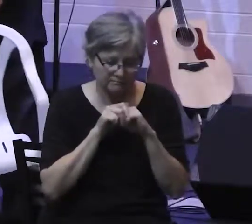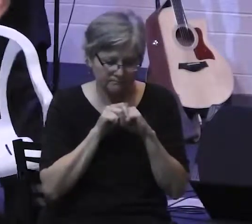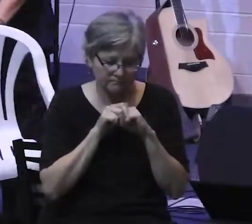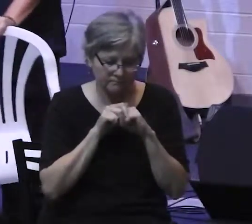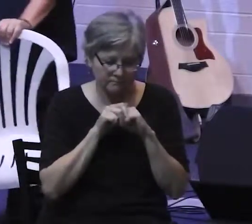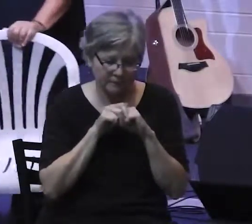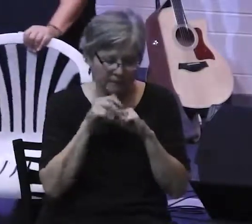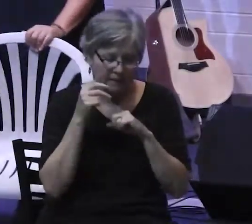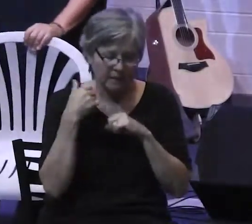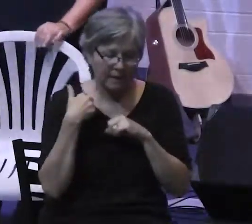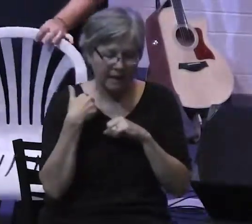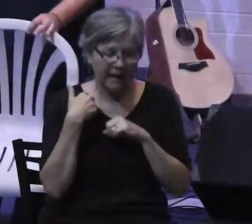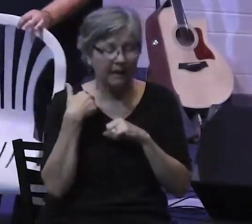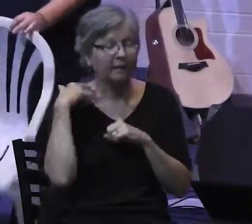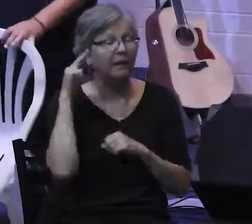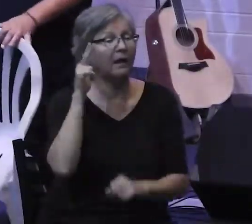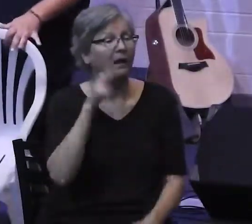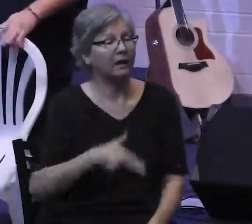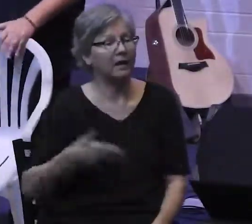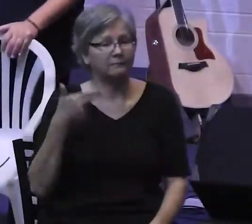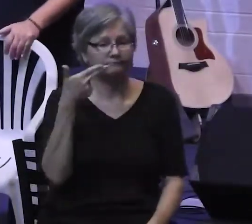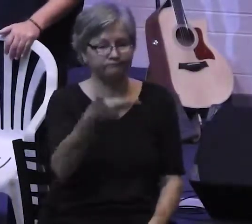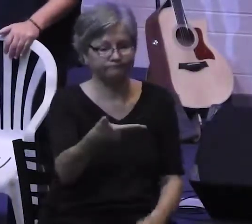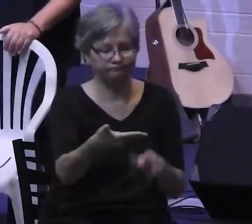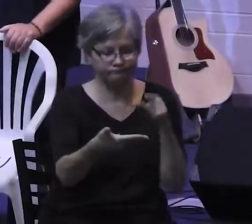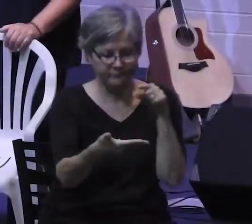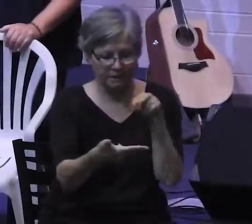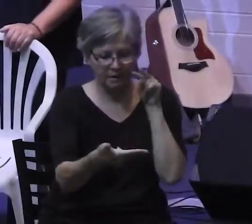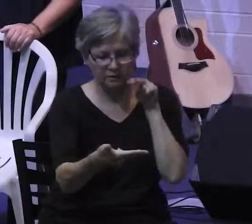gun. And I said, God,